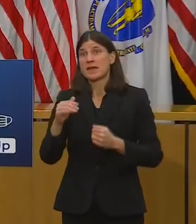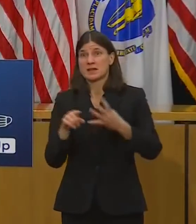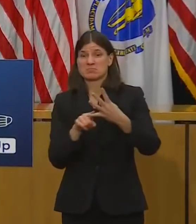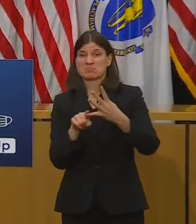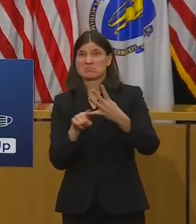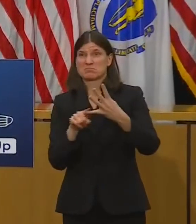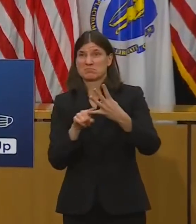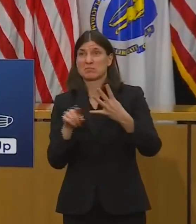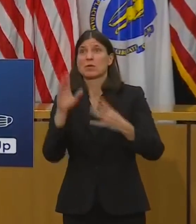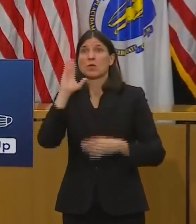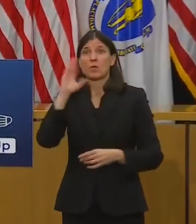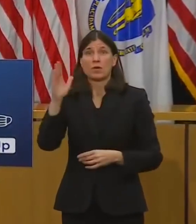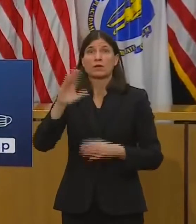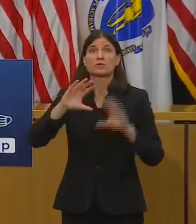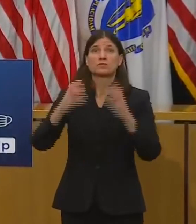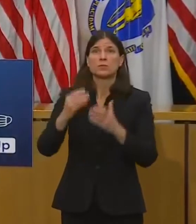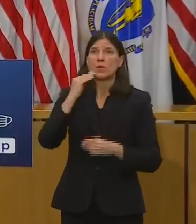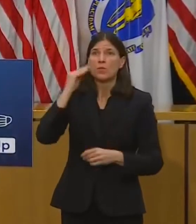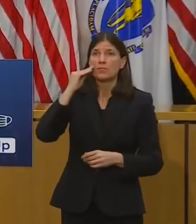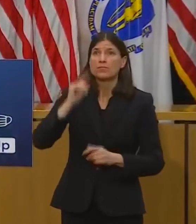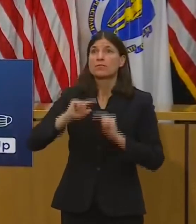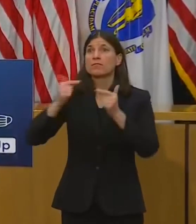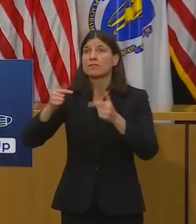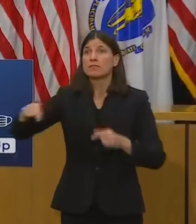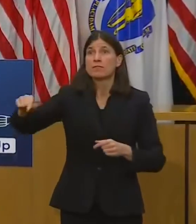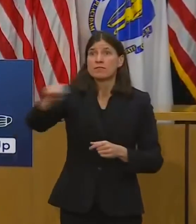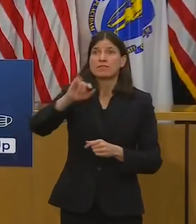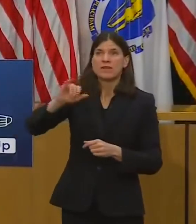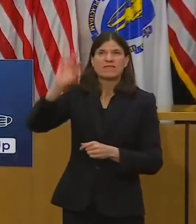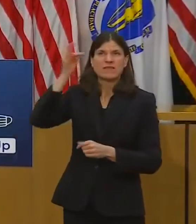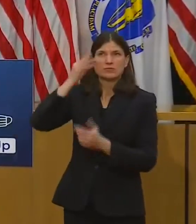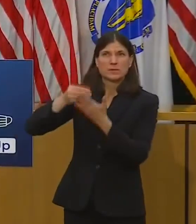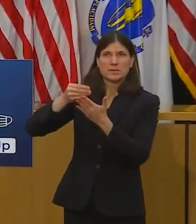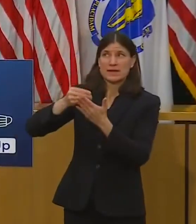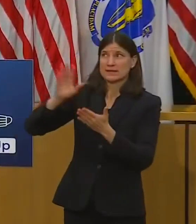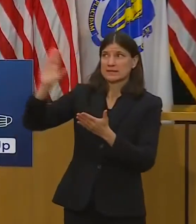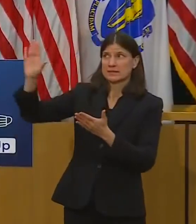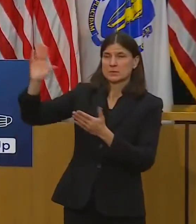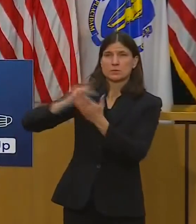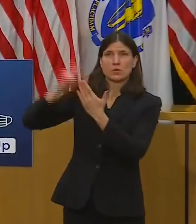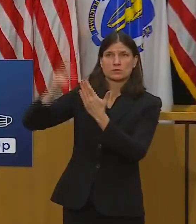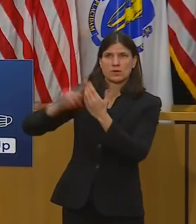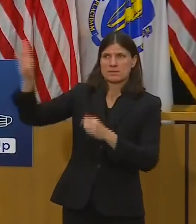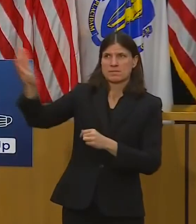Federal Pharmacy Partnership Program, and we'll have more to say about that next week.